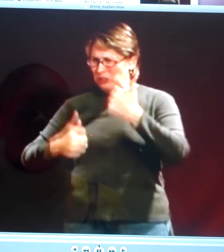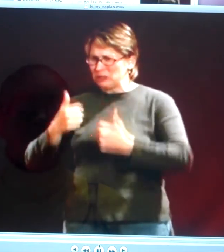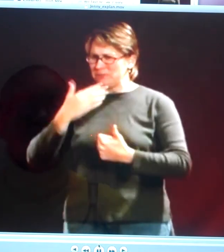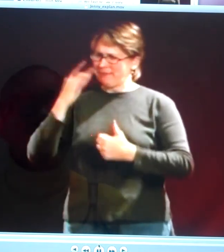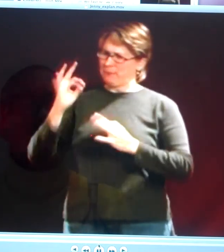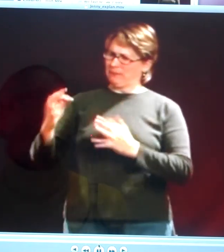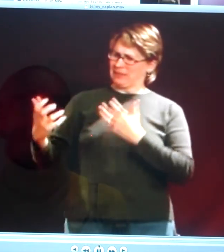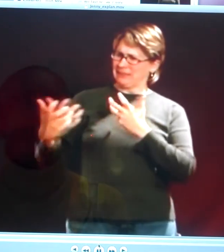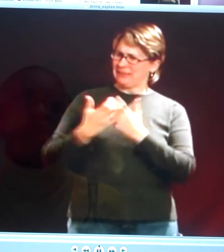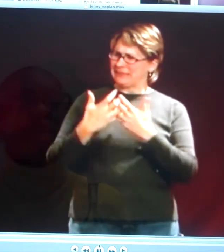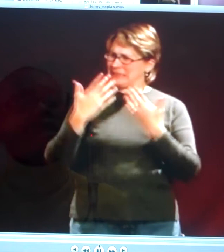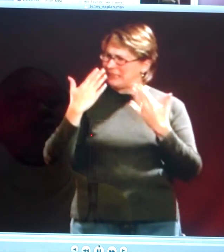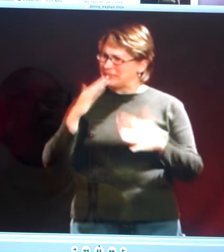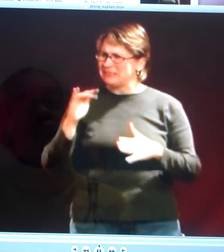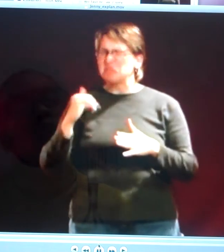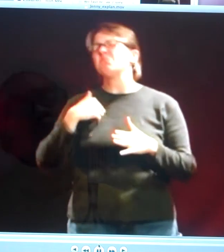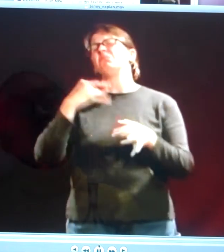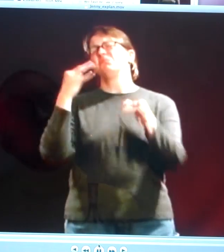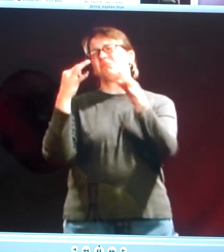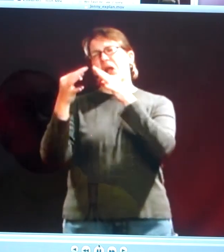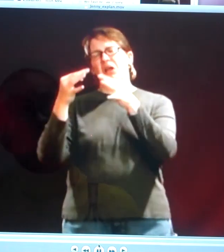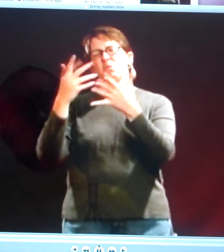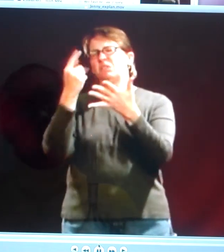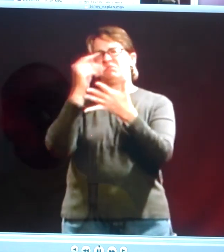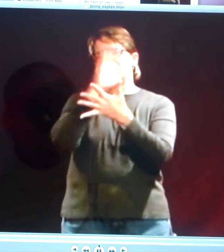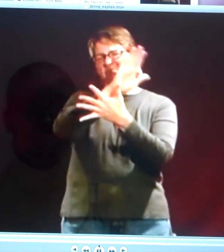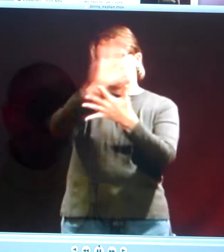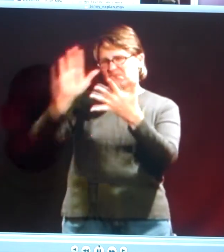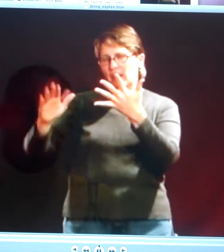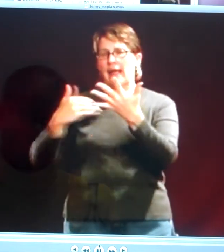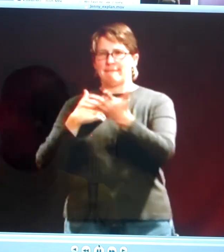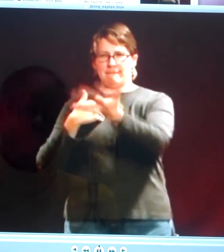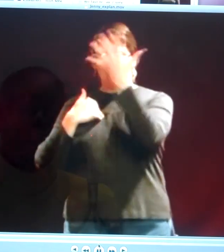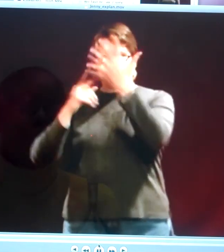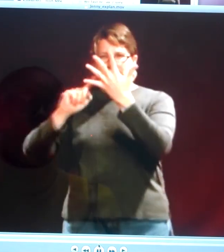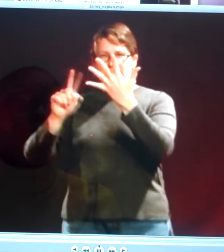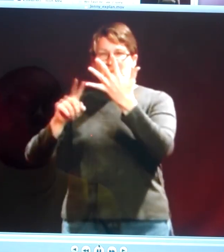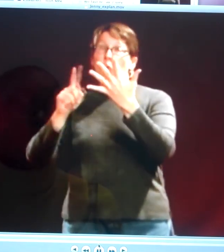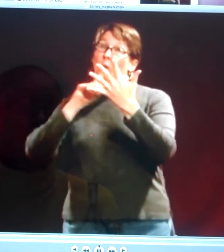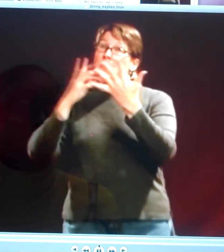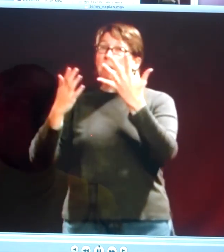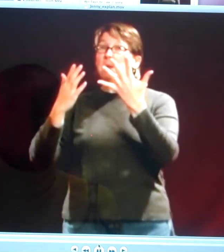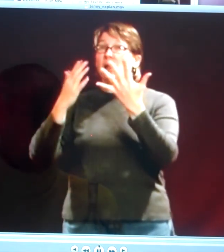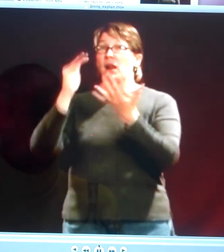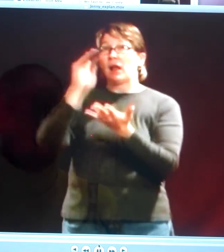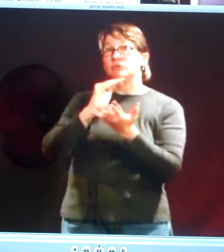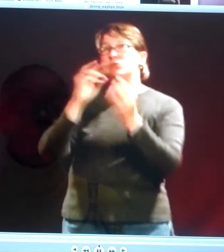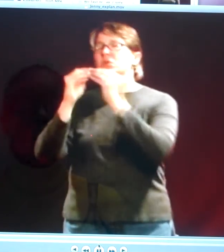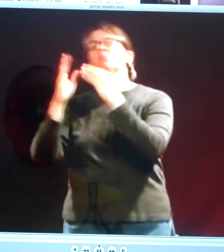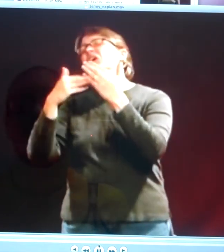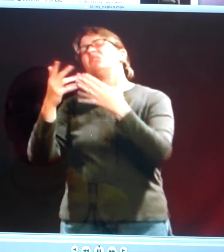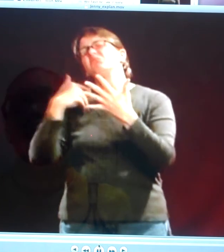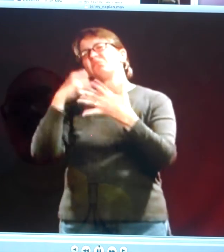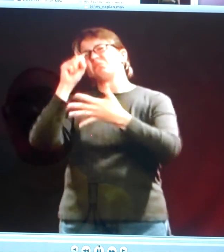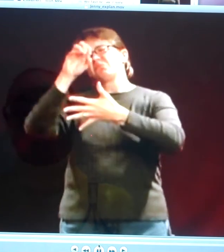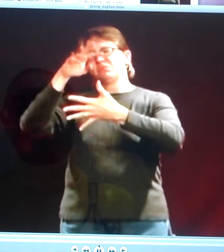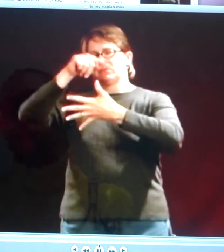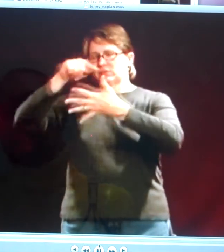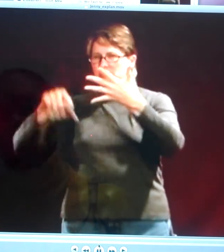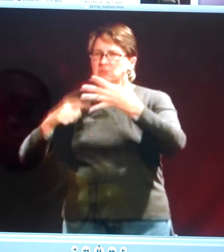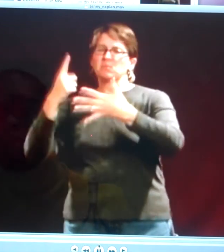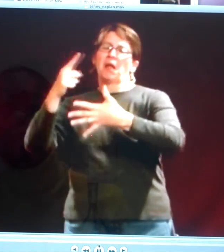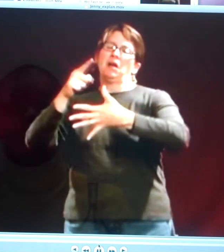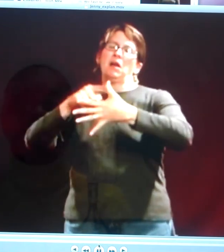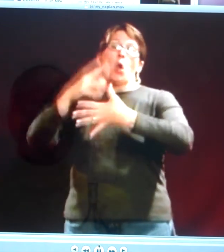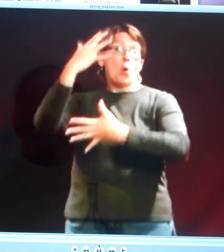canoes. And you wanted to figure out which one is better and that would match for you. And they will explain all different 5. So one could be